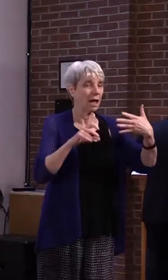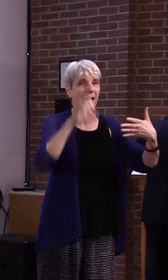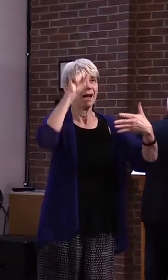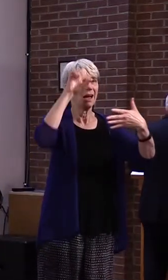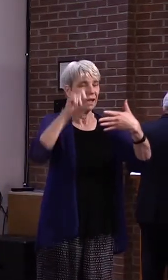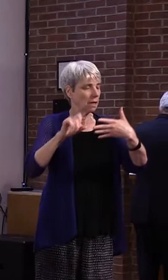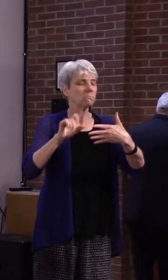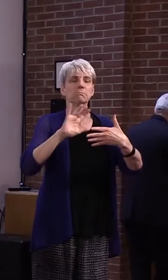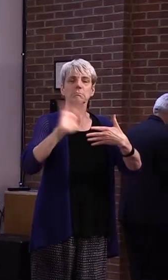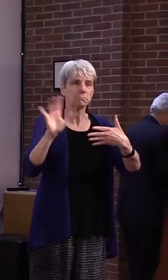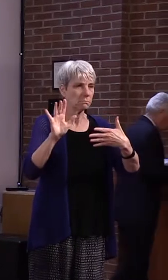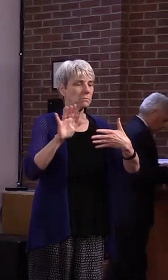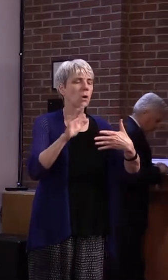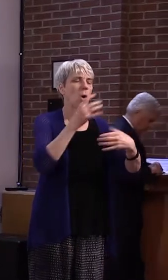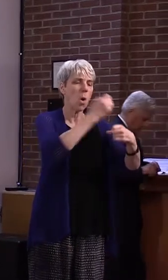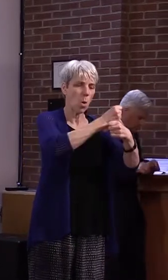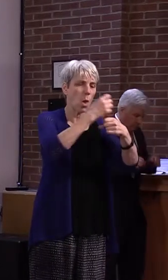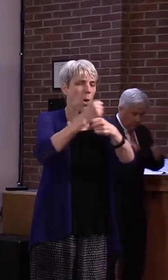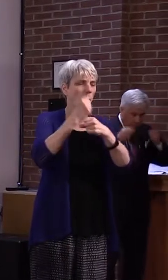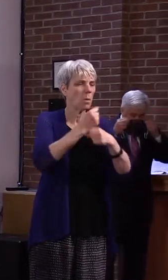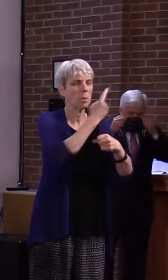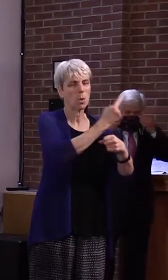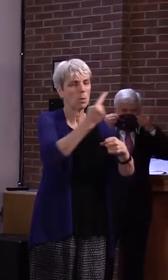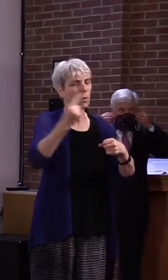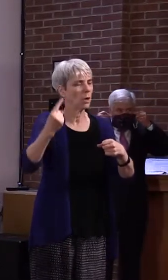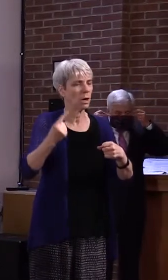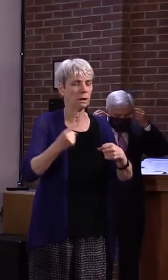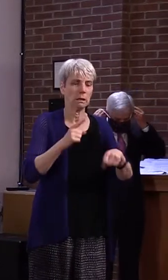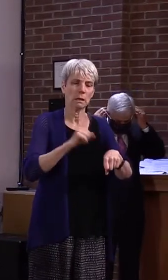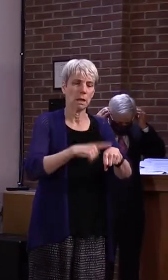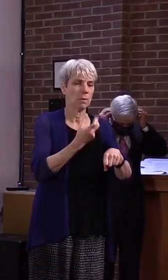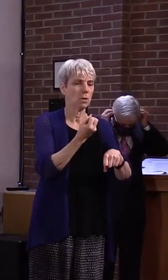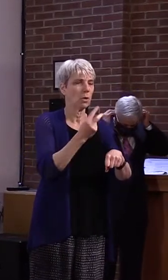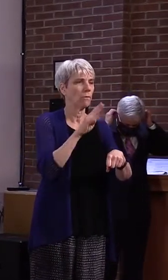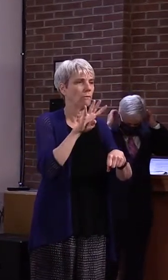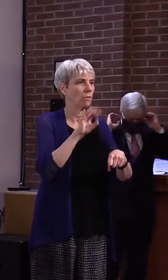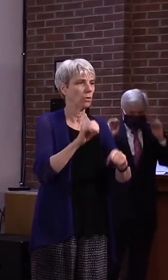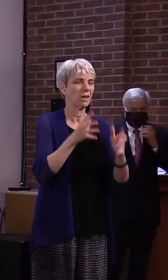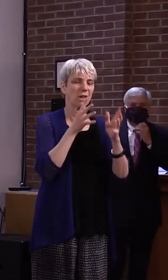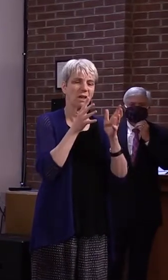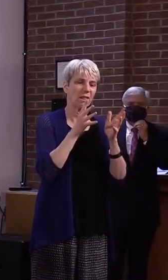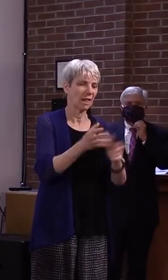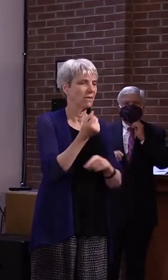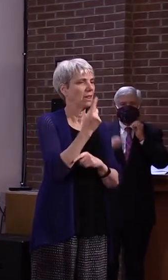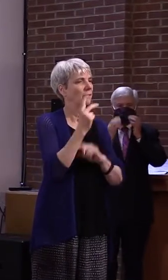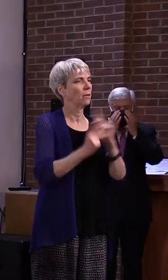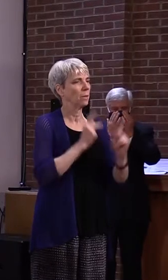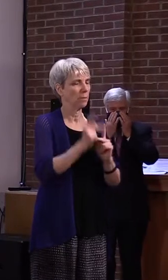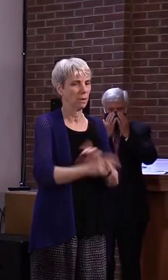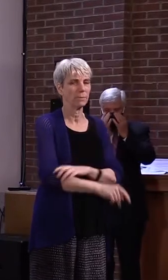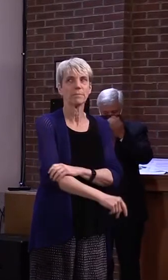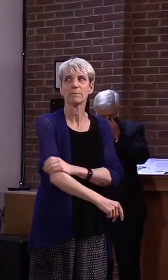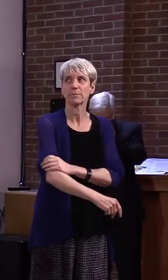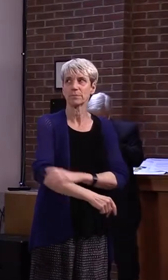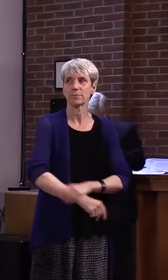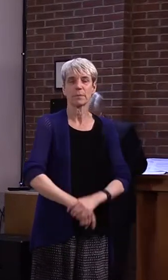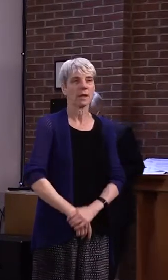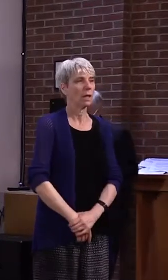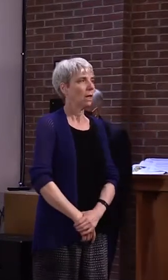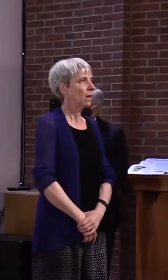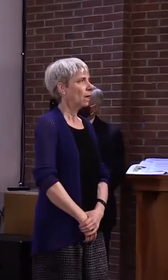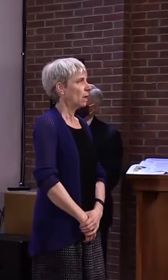like some of you waiting until Friday, because it's 12:40 and we still have 11 in the queue. Mike Donahue, the Islander.